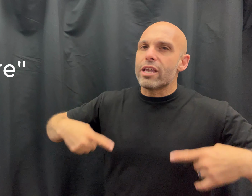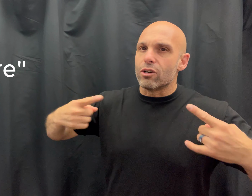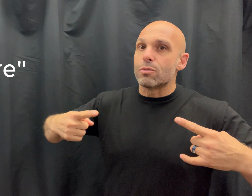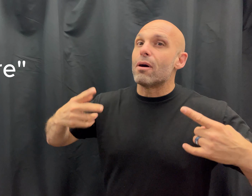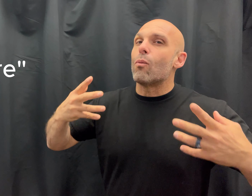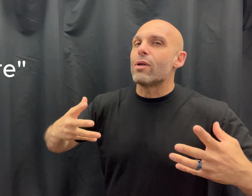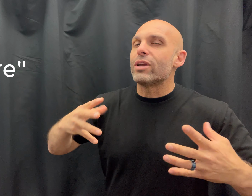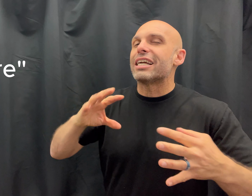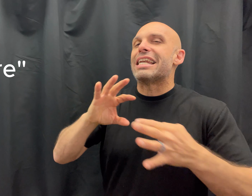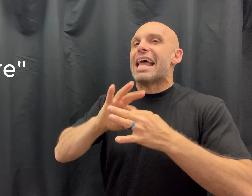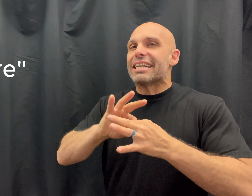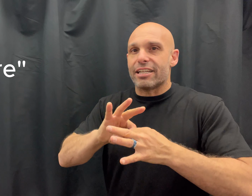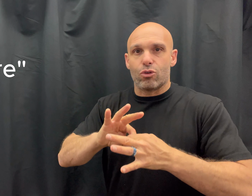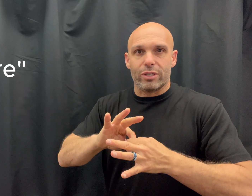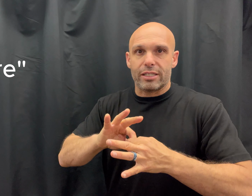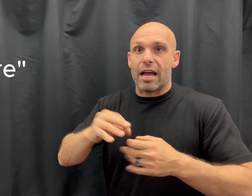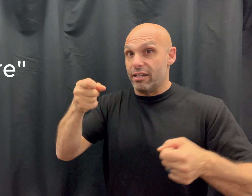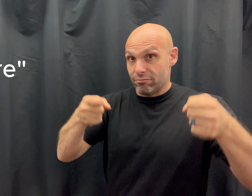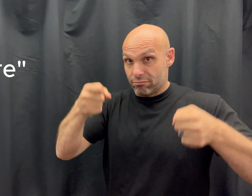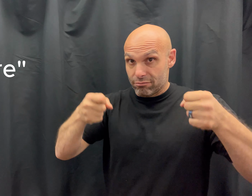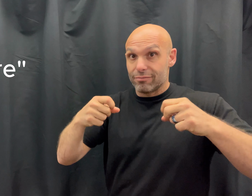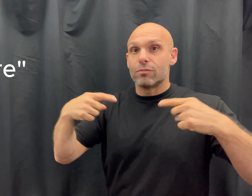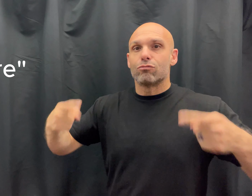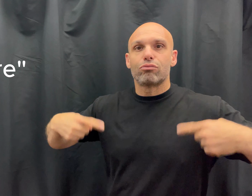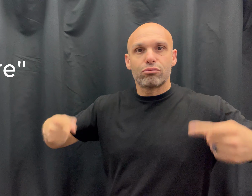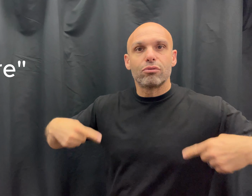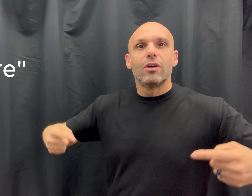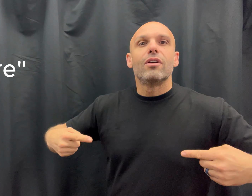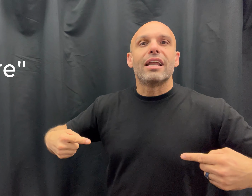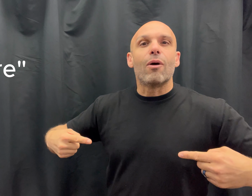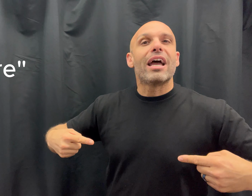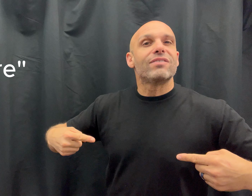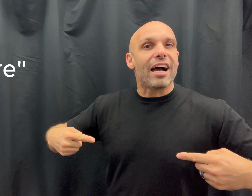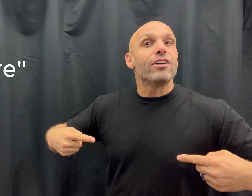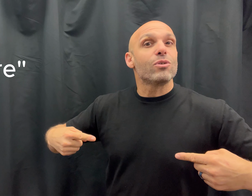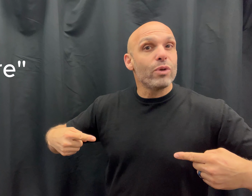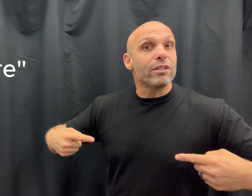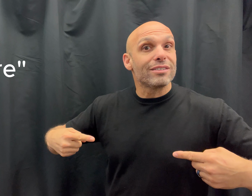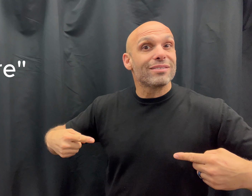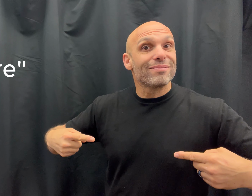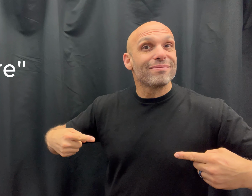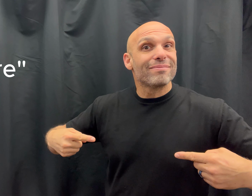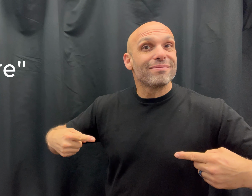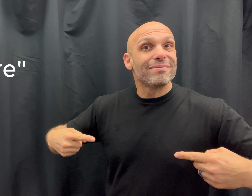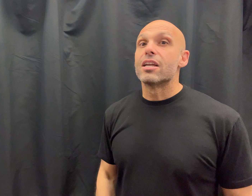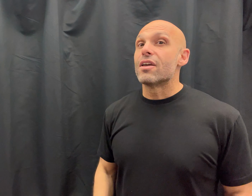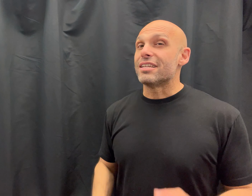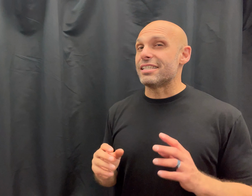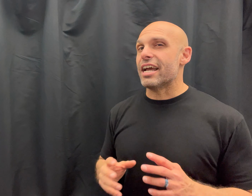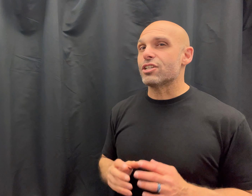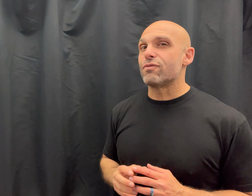wheels, but when we connect it to a sign, now we have tires and wheels. These next